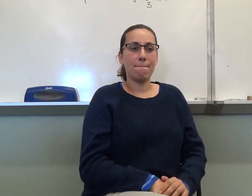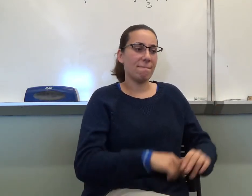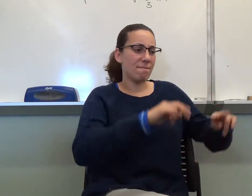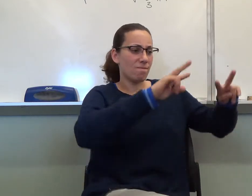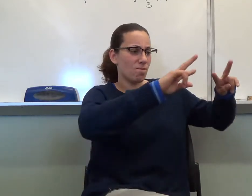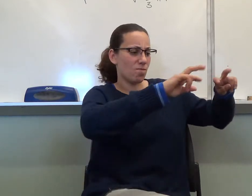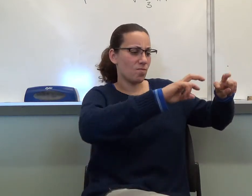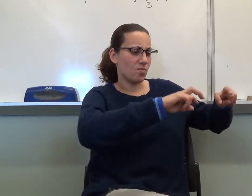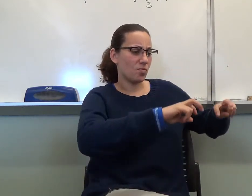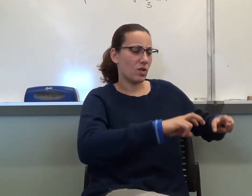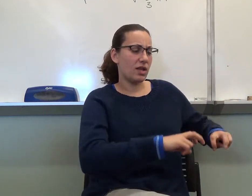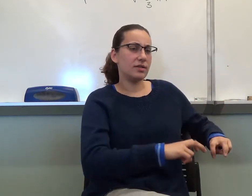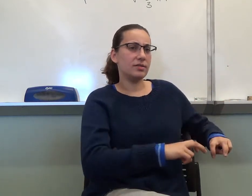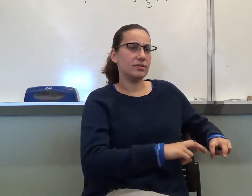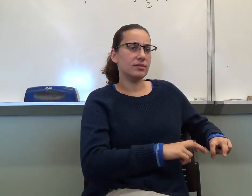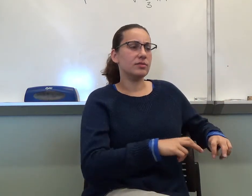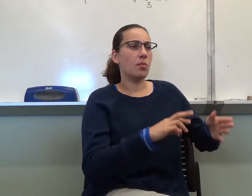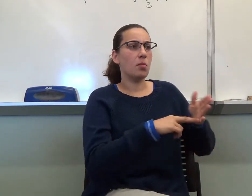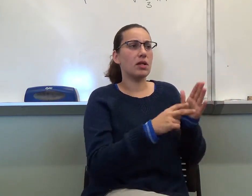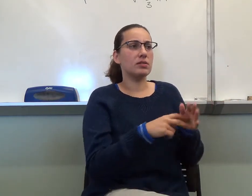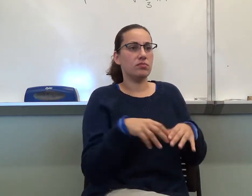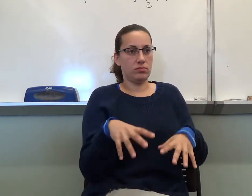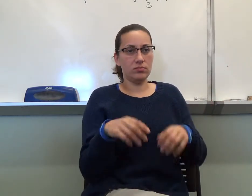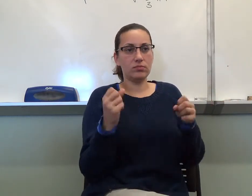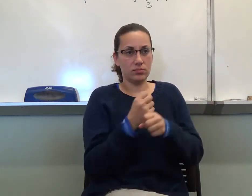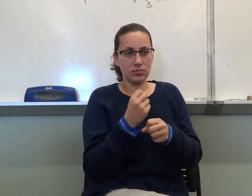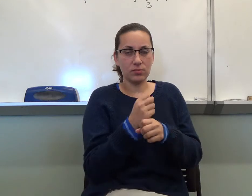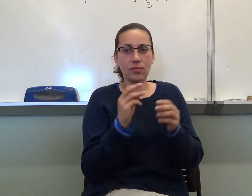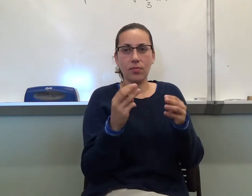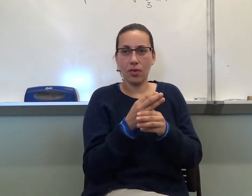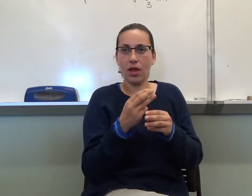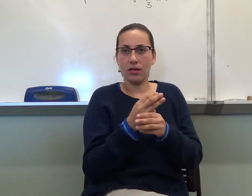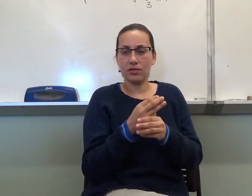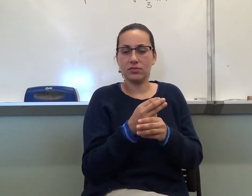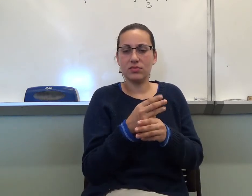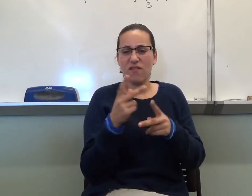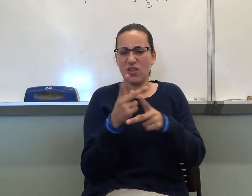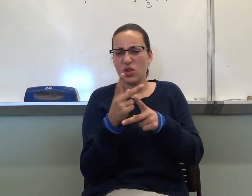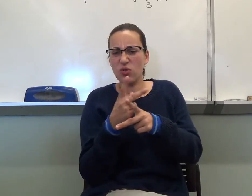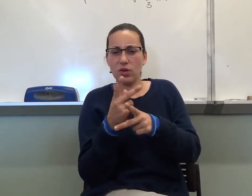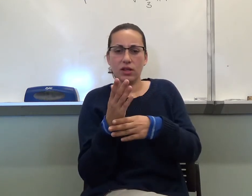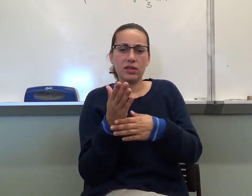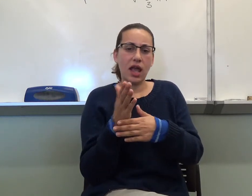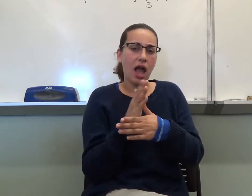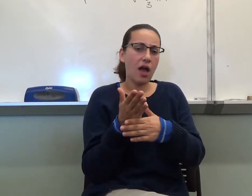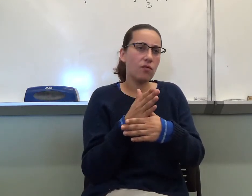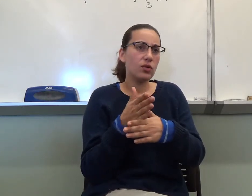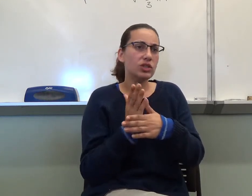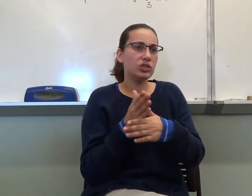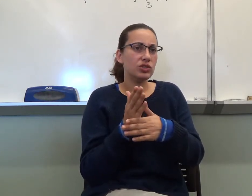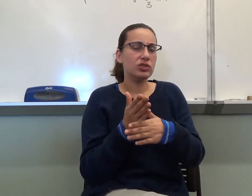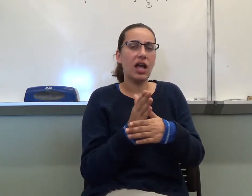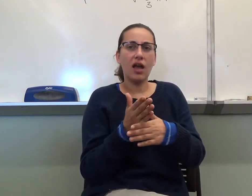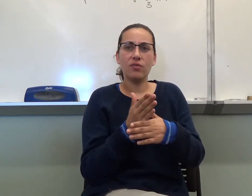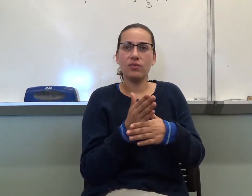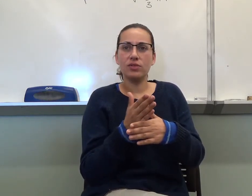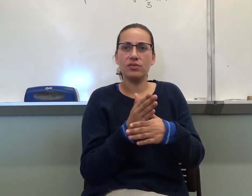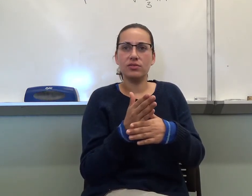the statistics course and figuring out what the average data is. If we talked about, let's say, the